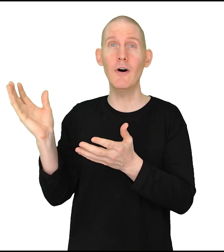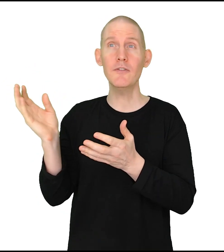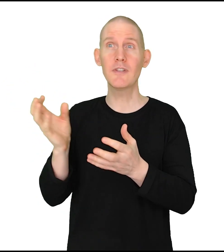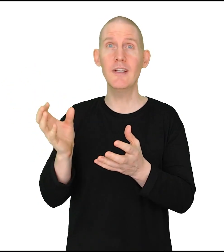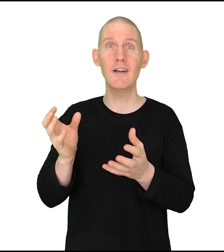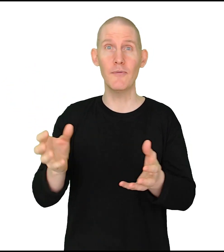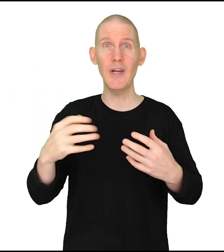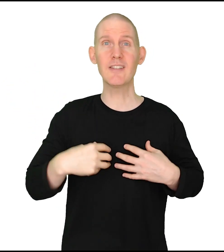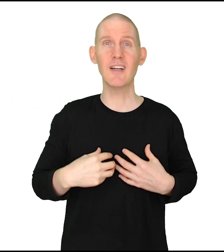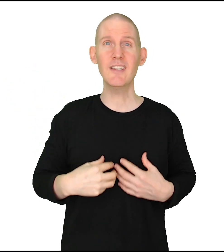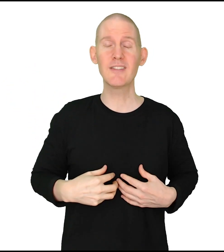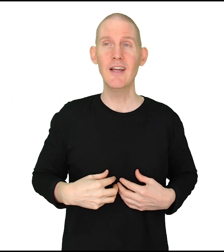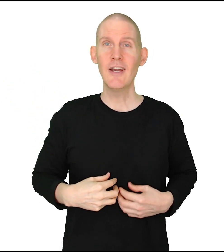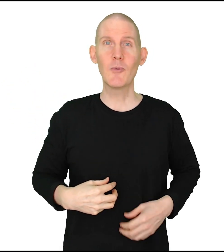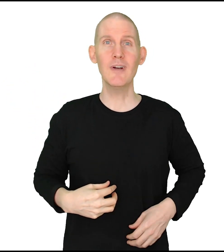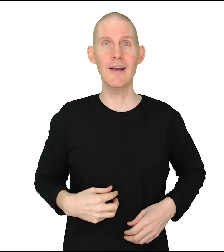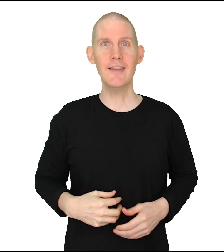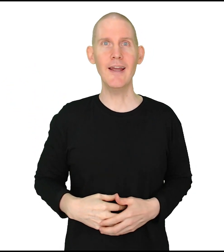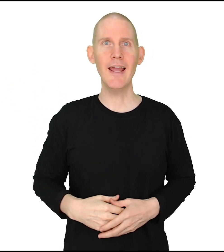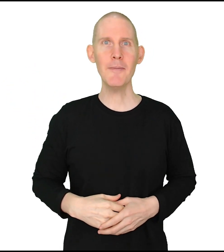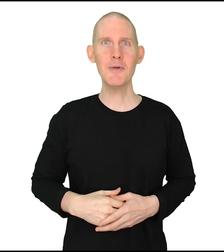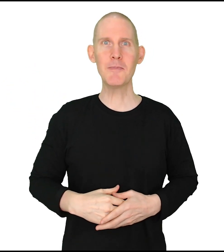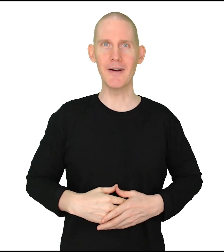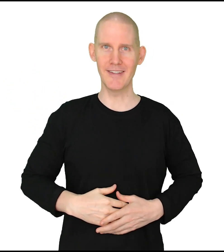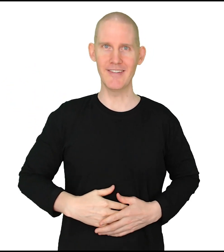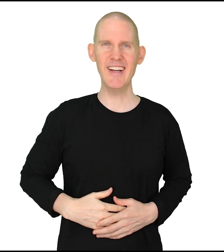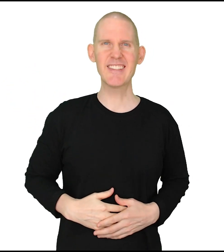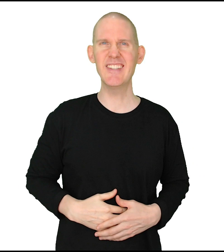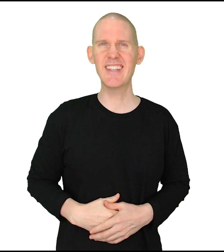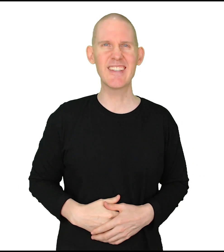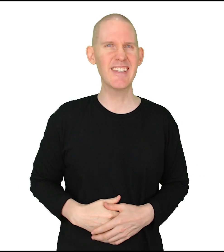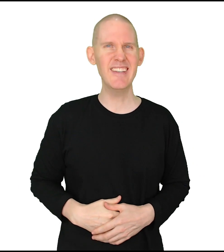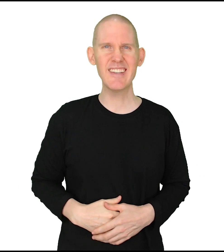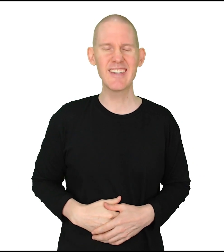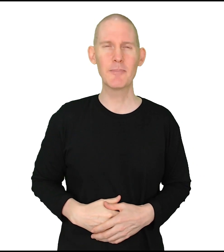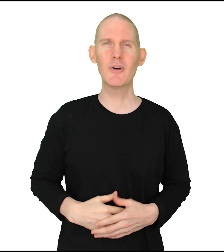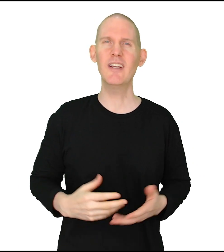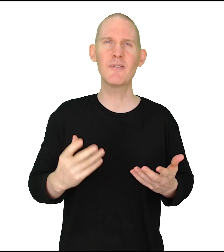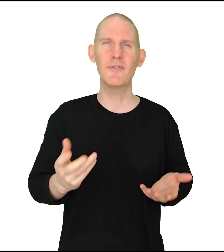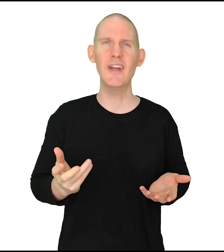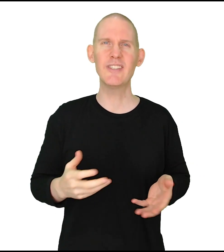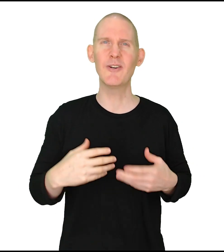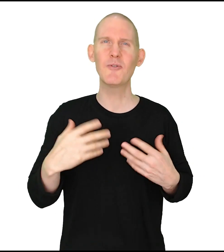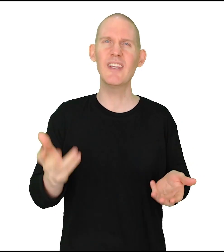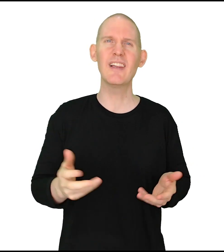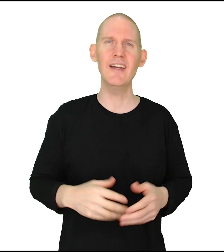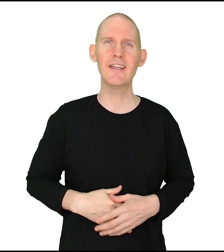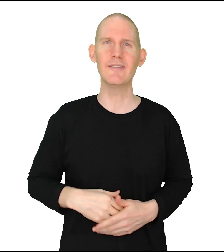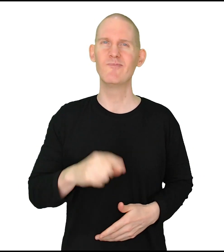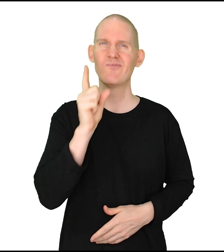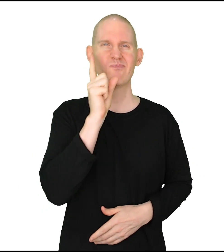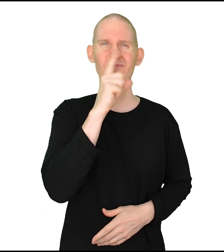and it affects us, we're not that happy about it, right? So you can put it in your face. You don't really like it.